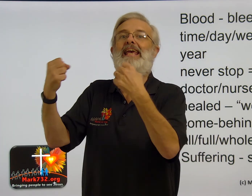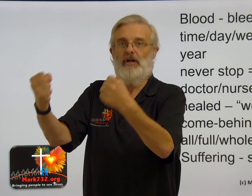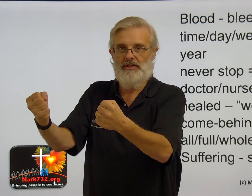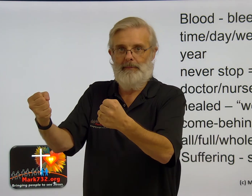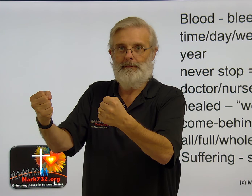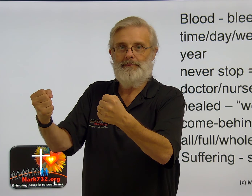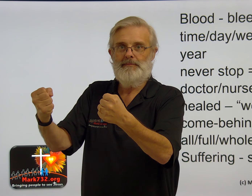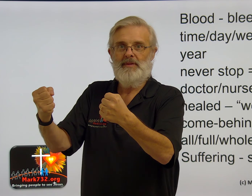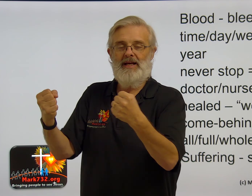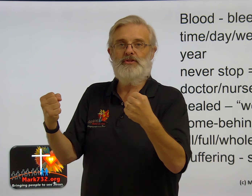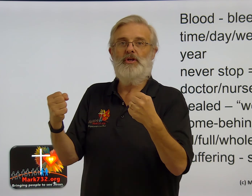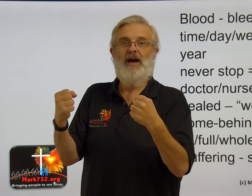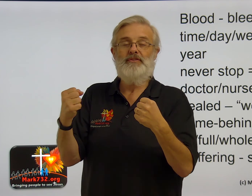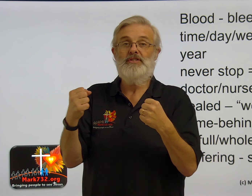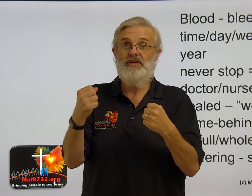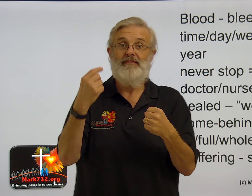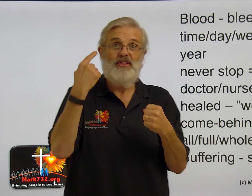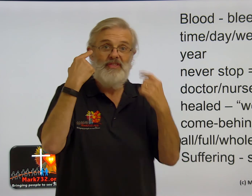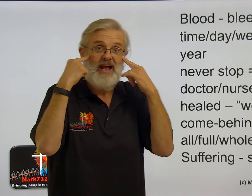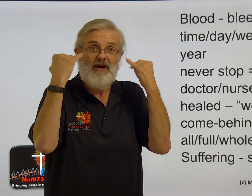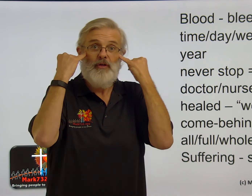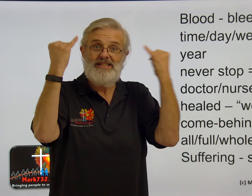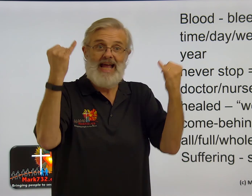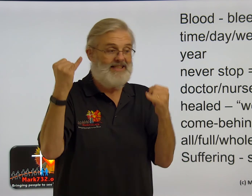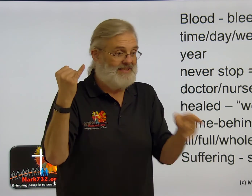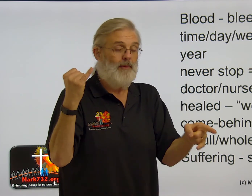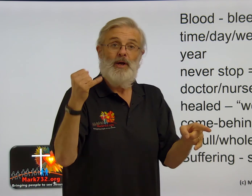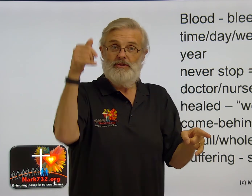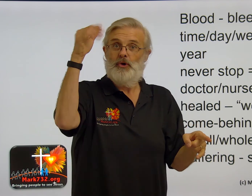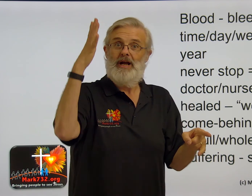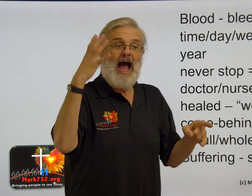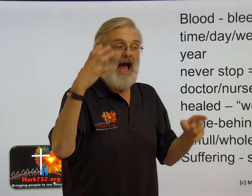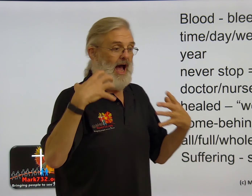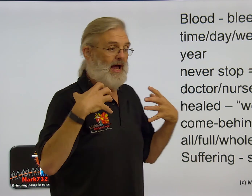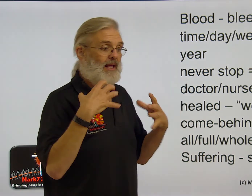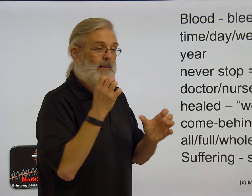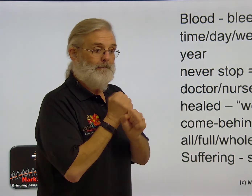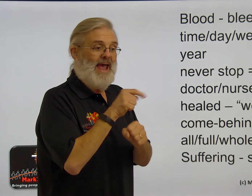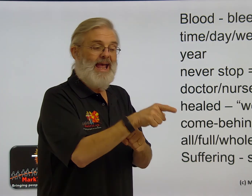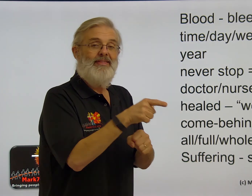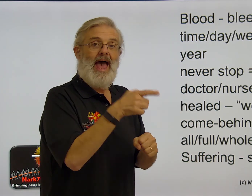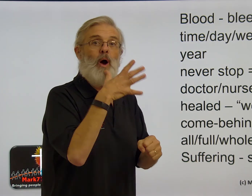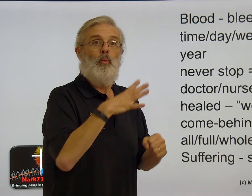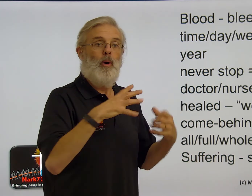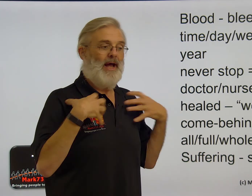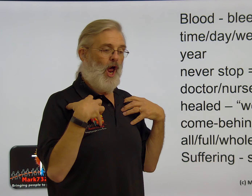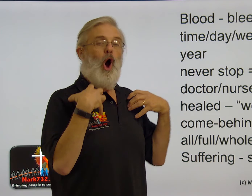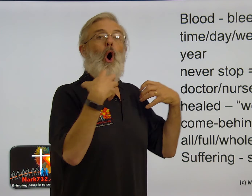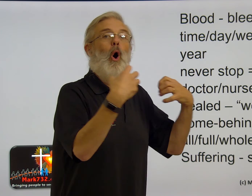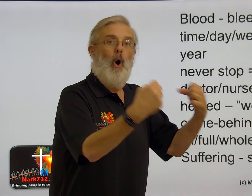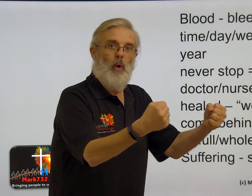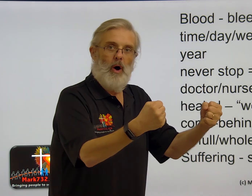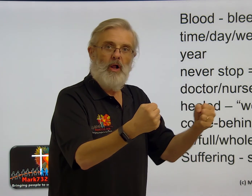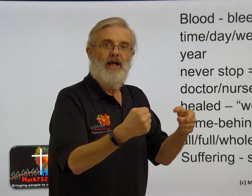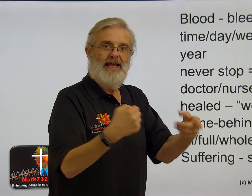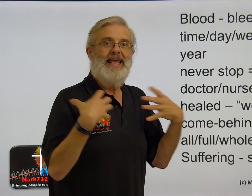him. And so you have to think of how this concept. So God made that woman whole. He healed